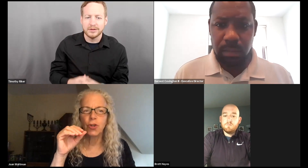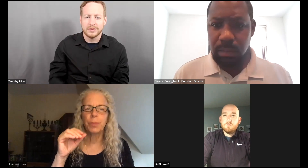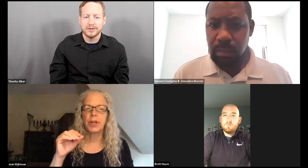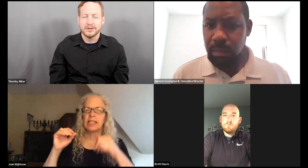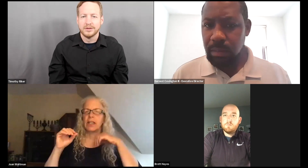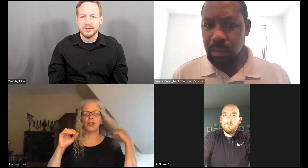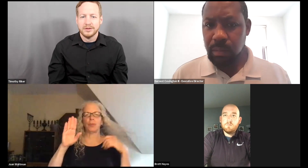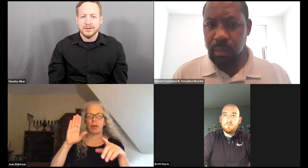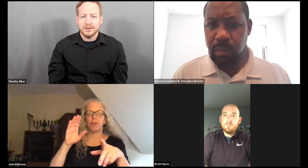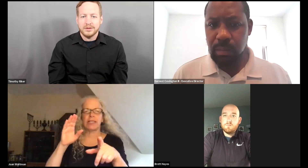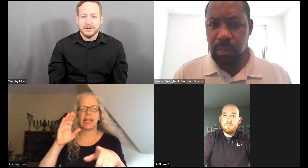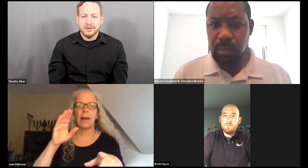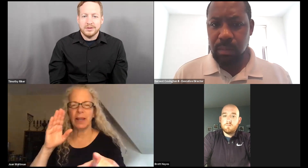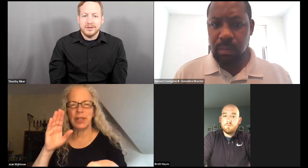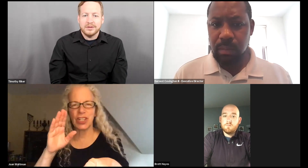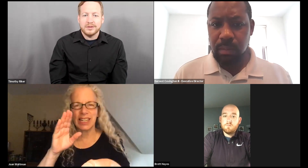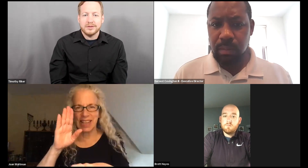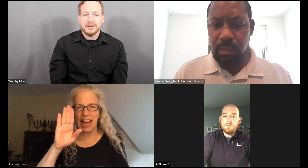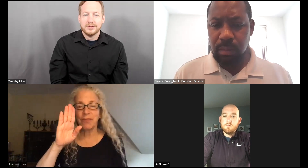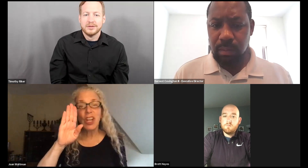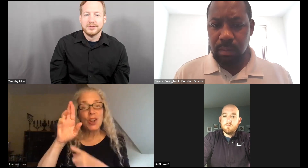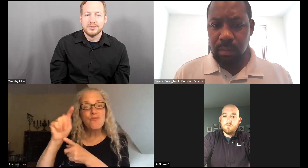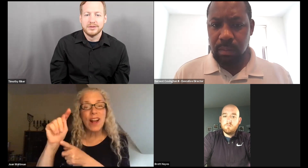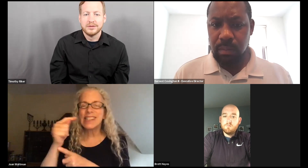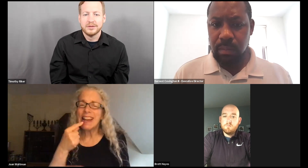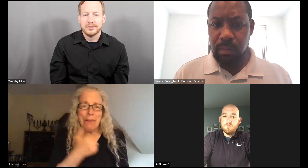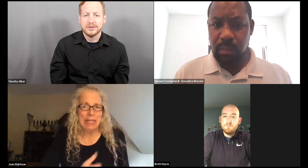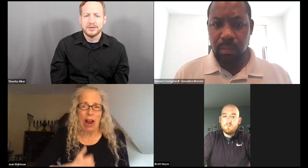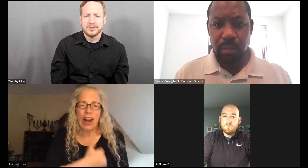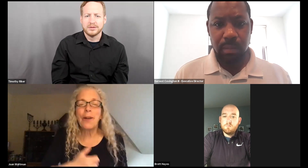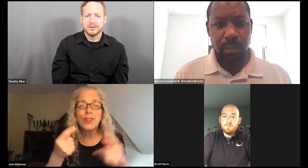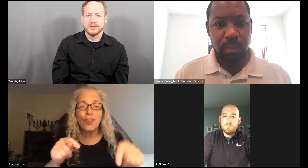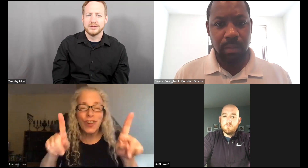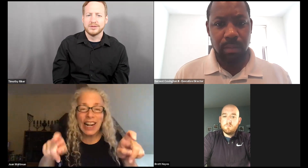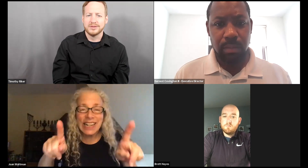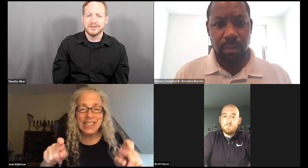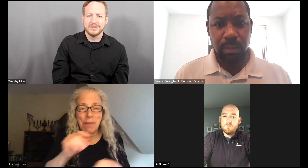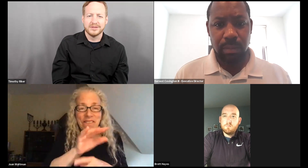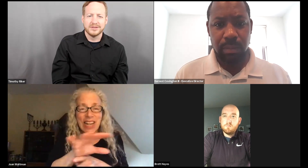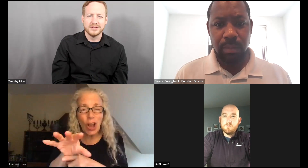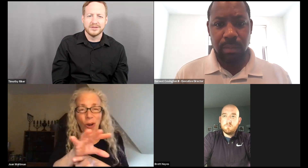And the interpreter hasn't interpreted Brett's comment. Let me just get to that. Brett said, I'm sorry, I was